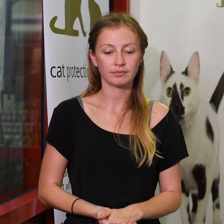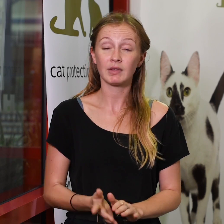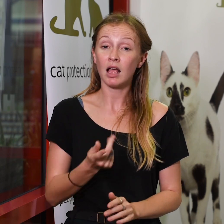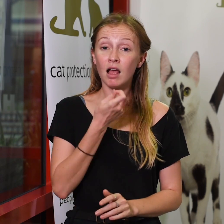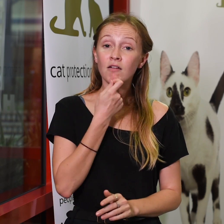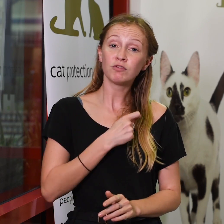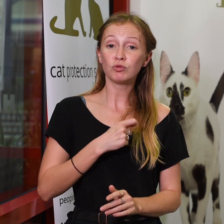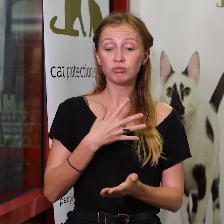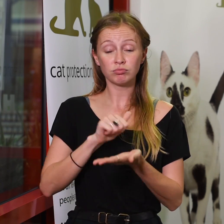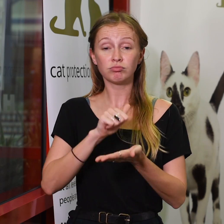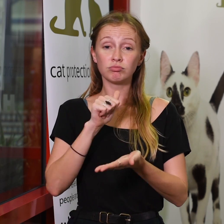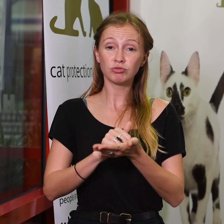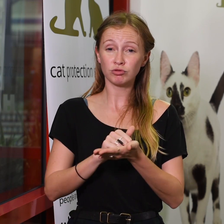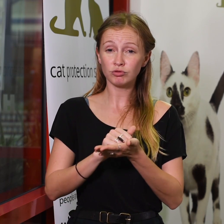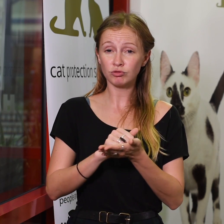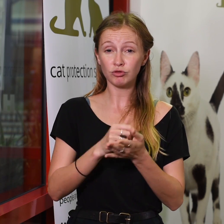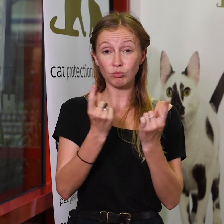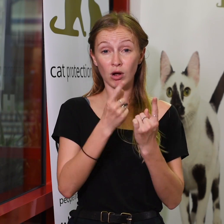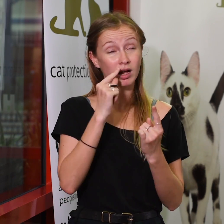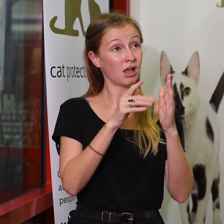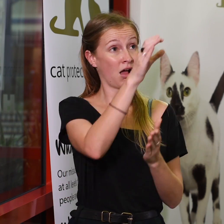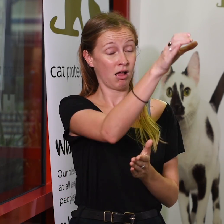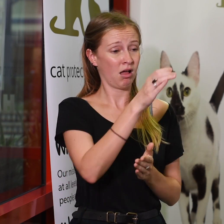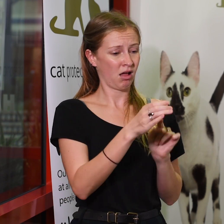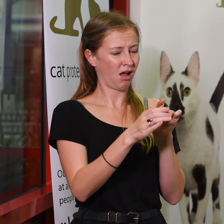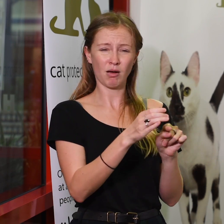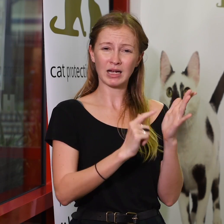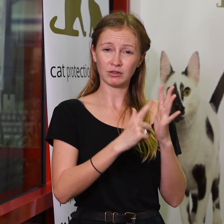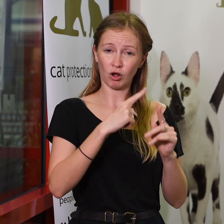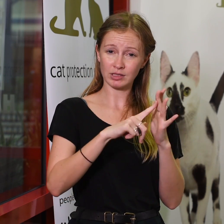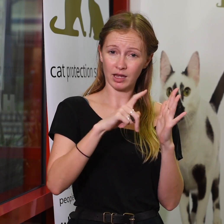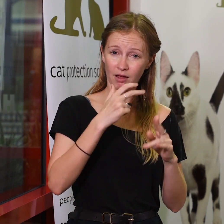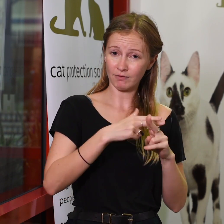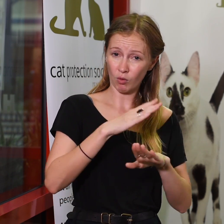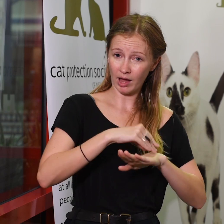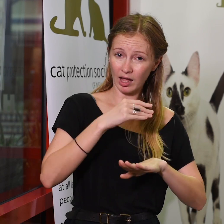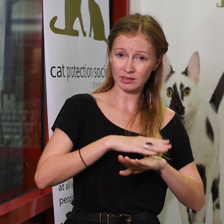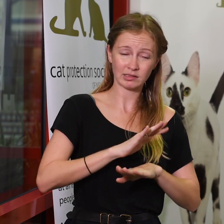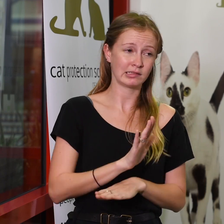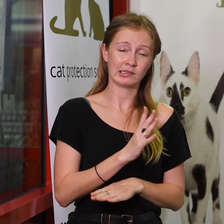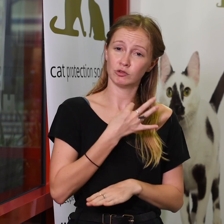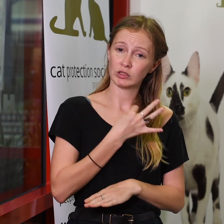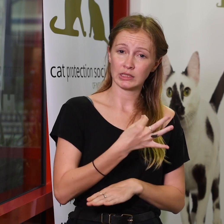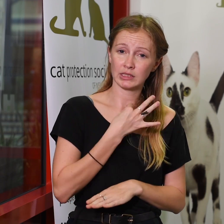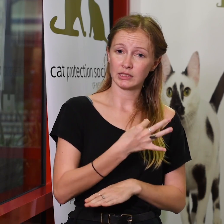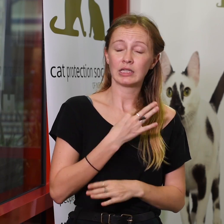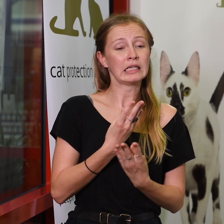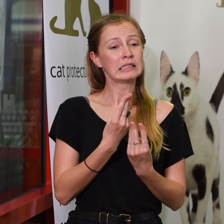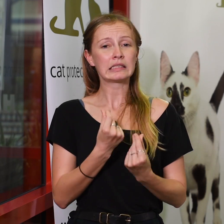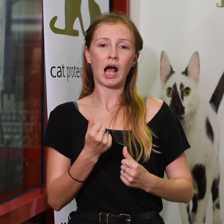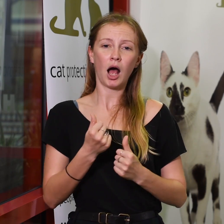are really toxic for cats. There are some spot-on flea controls